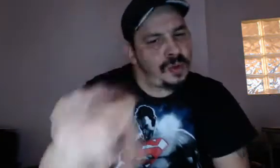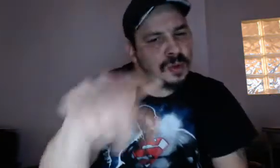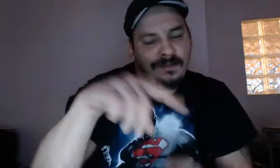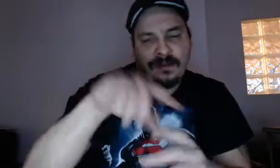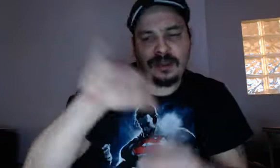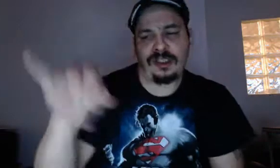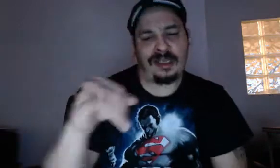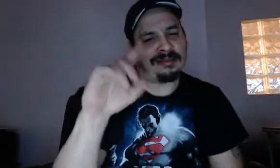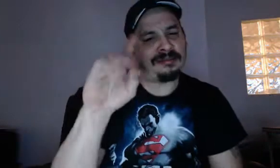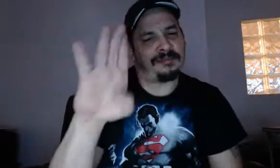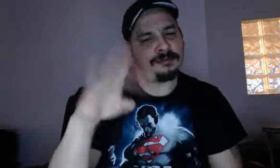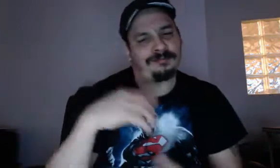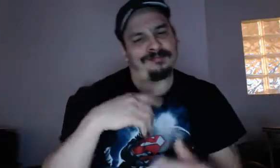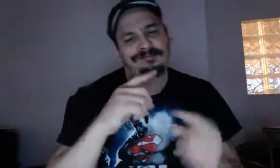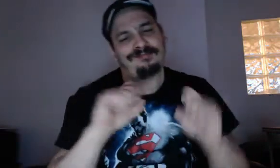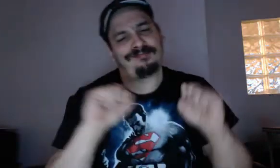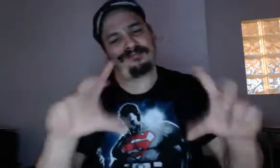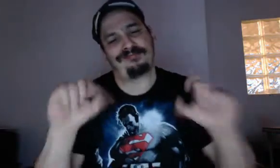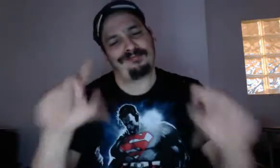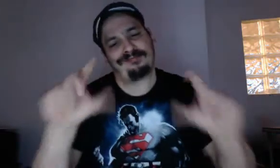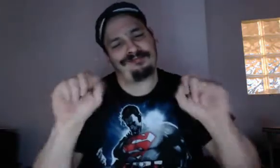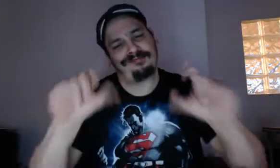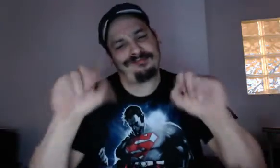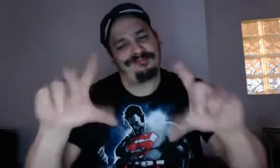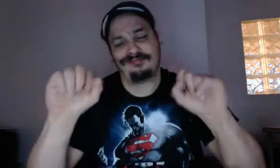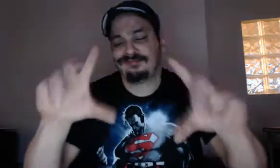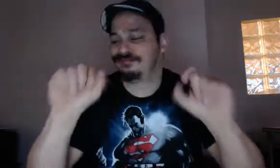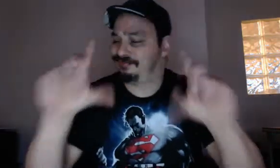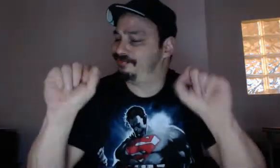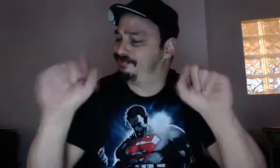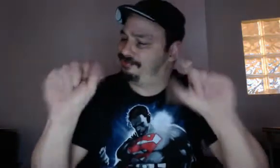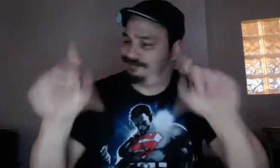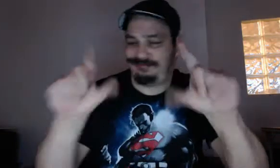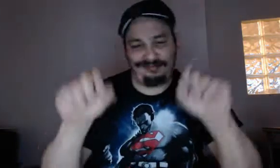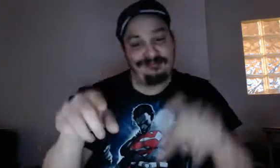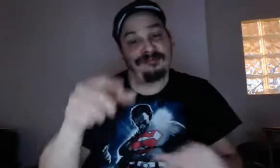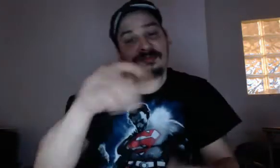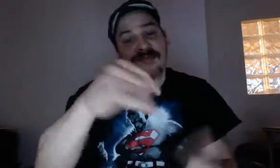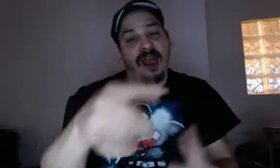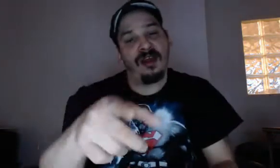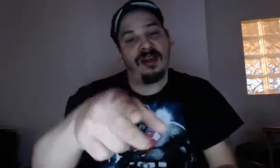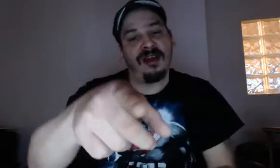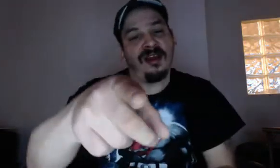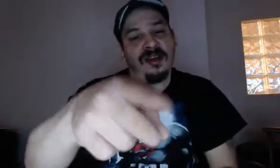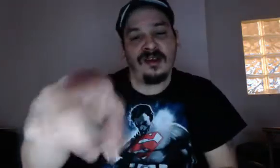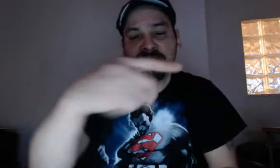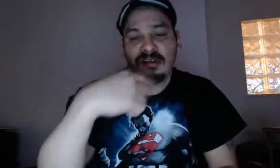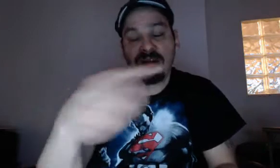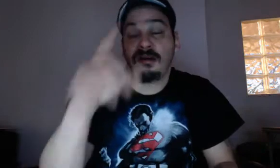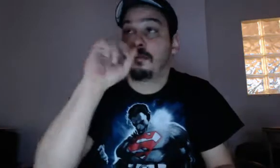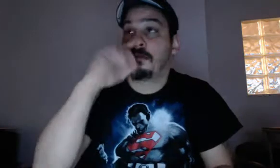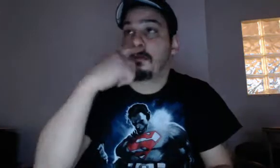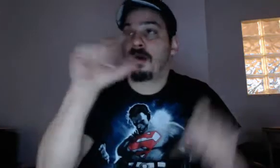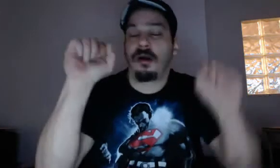on New Day, new explosive allegations in the Chris Christie investigation. We're going to tell you what new documents say and what else we may find out this morning.